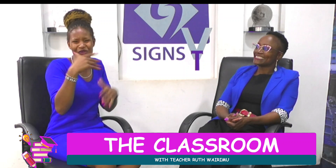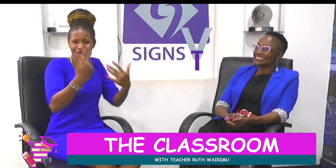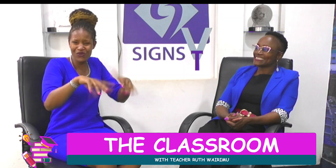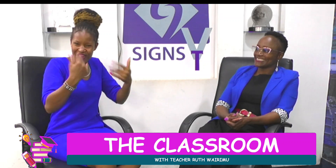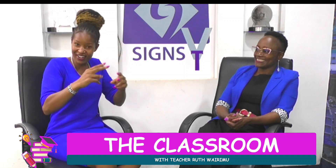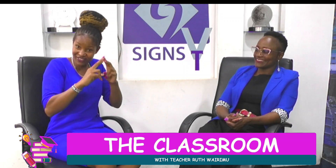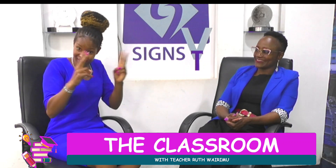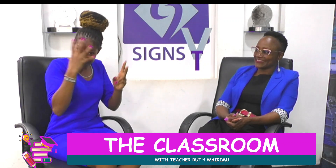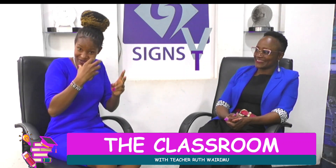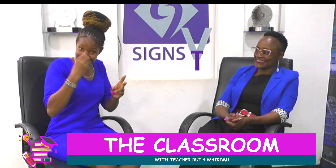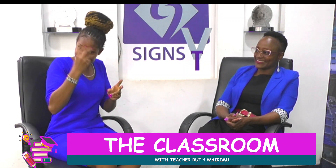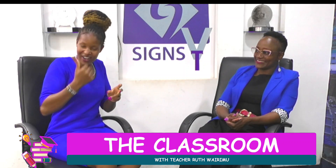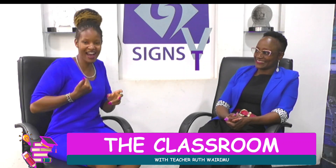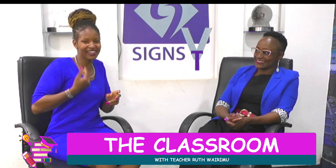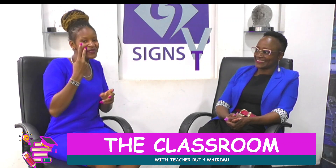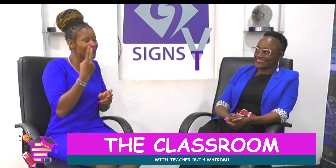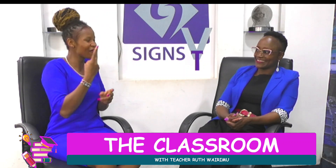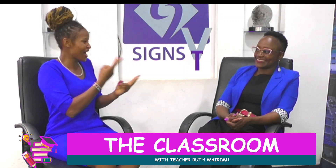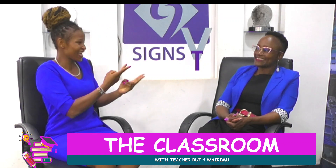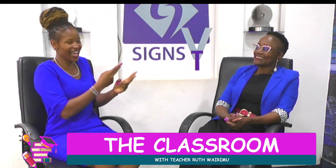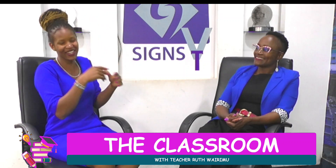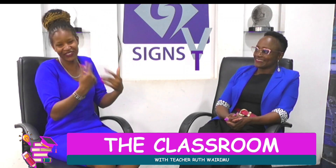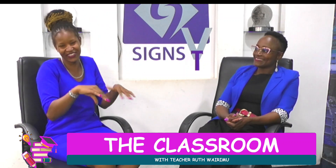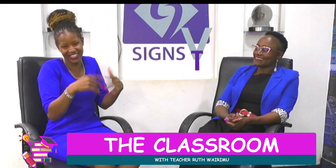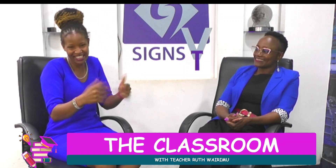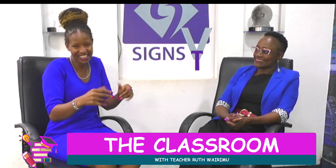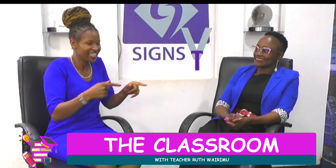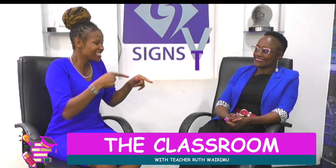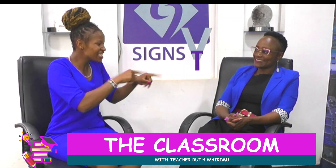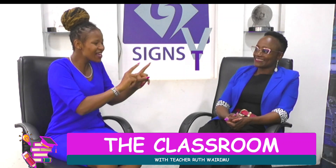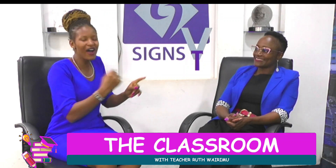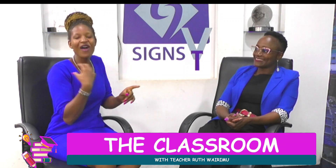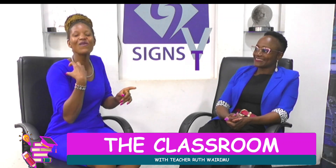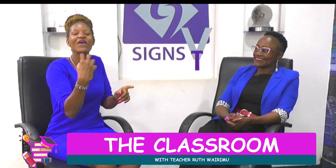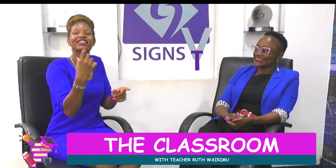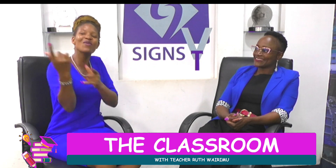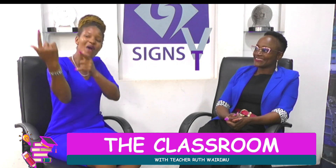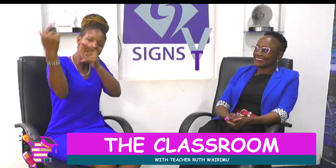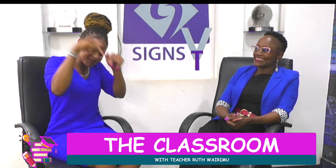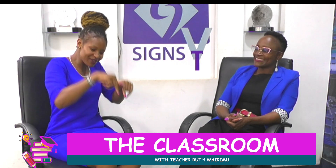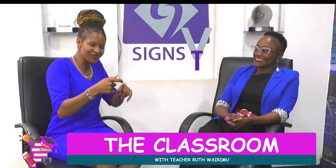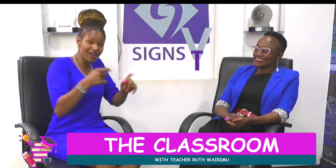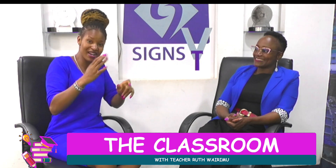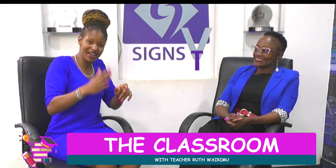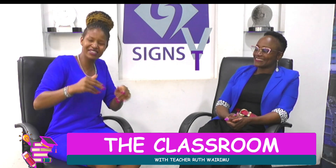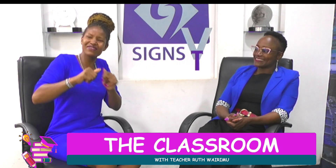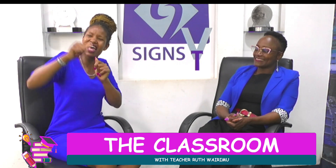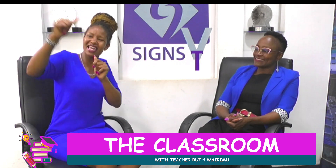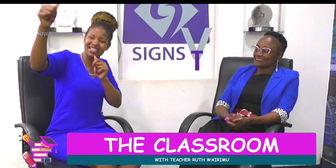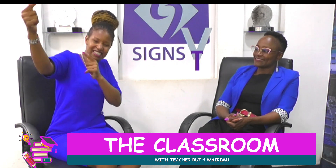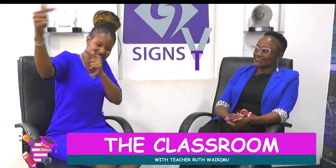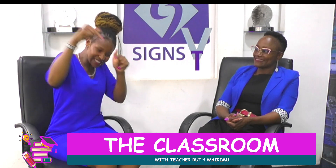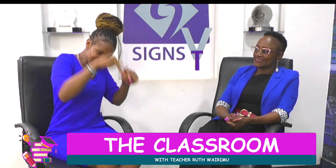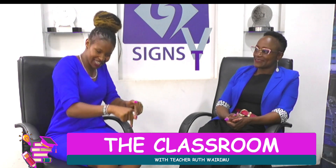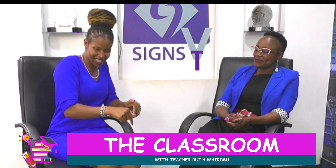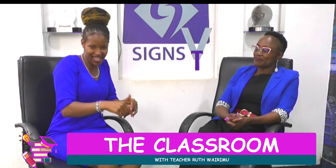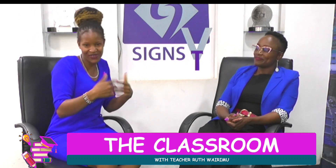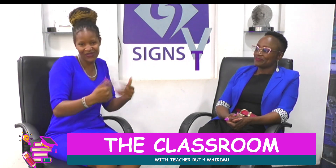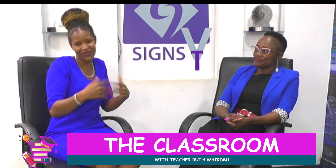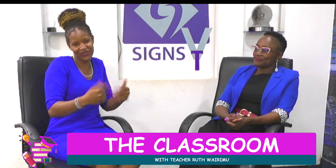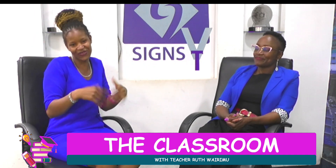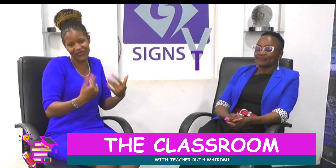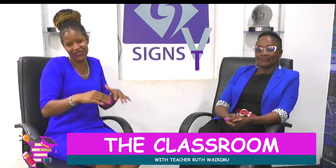and that is a sign name. Very beautiful lady, as you can all see, and she's decided to travel all the